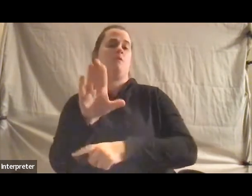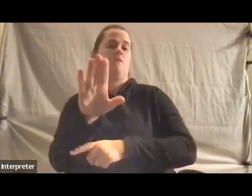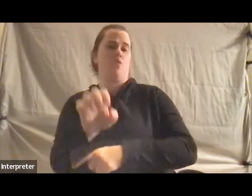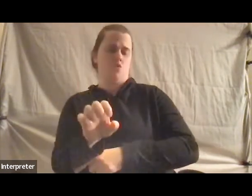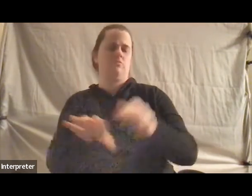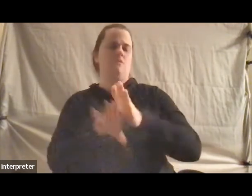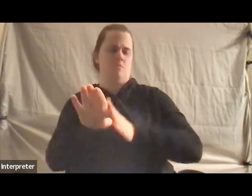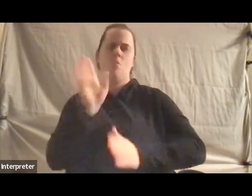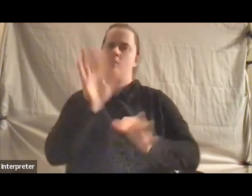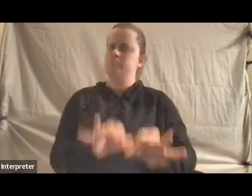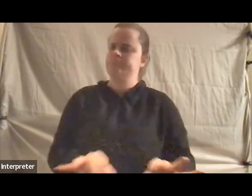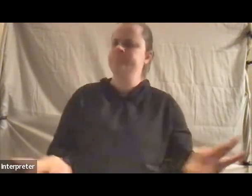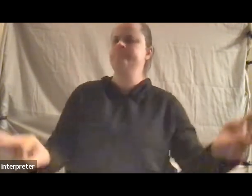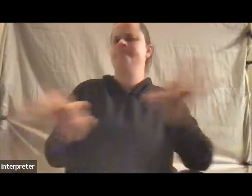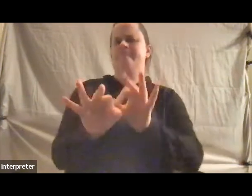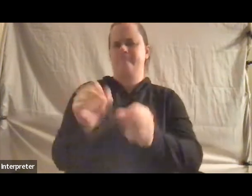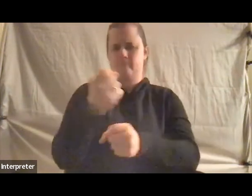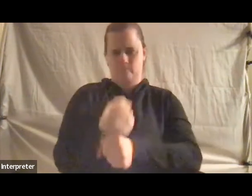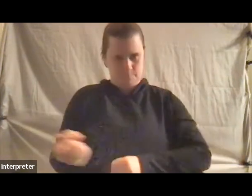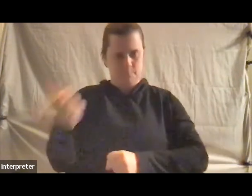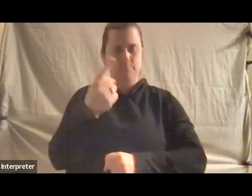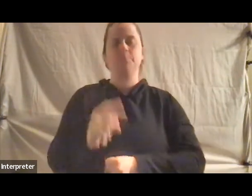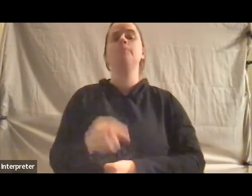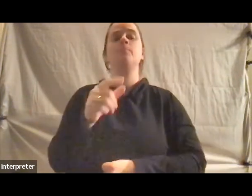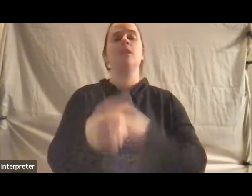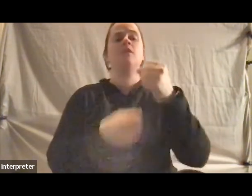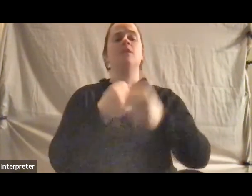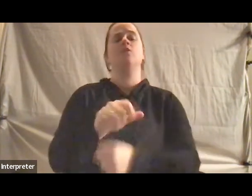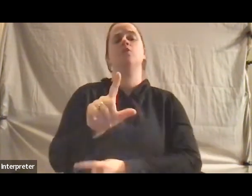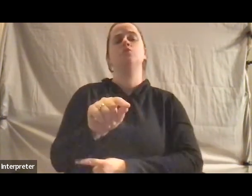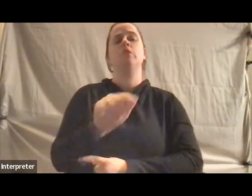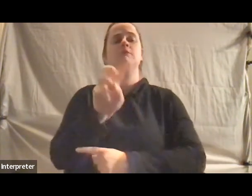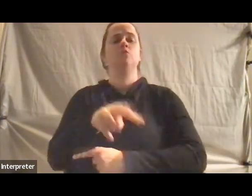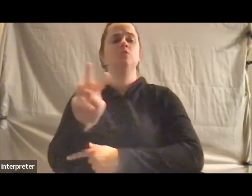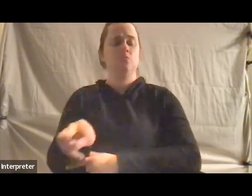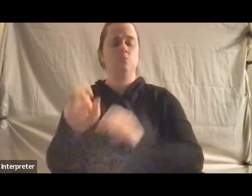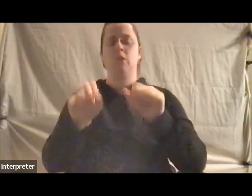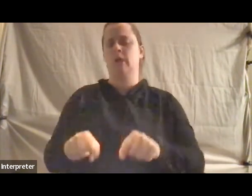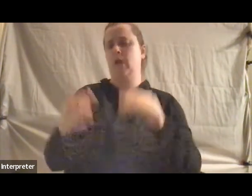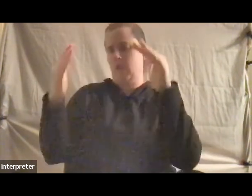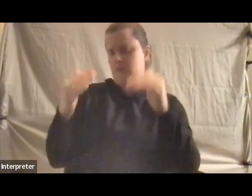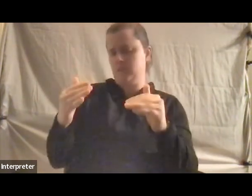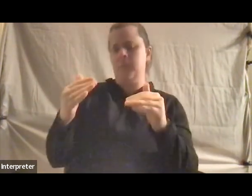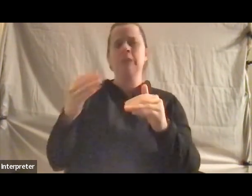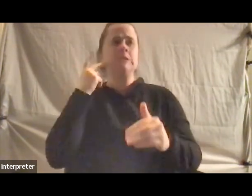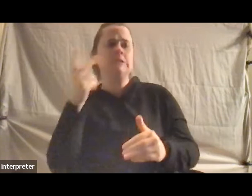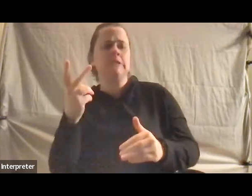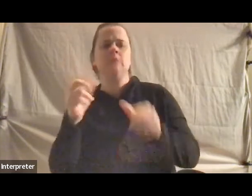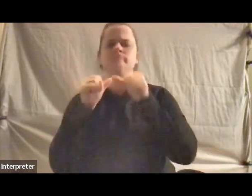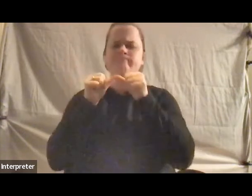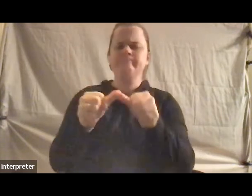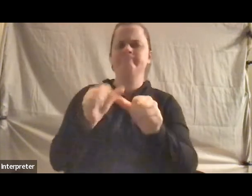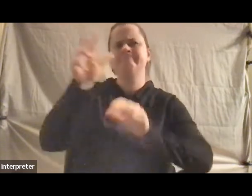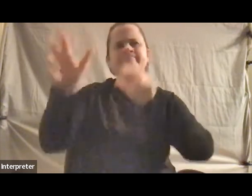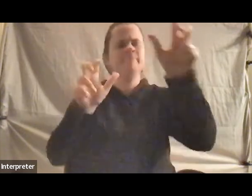in the coming year. In 2022, we can expect to see more continued investment in alternative